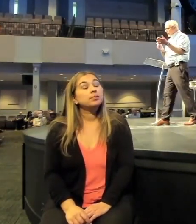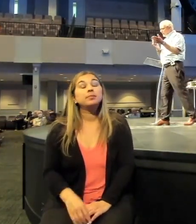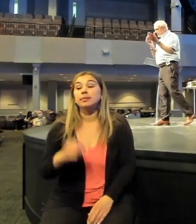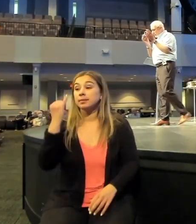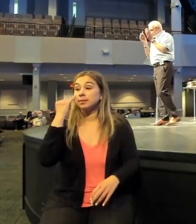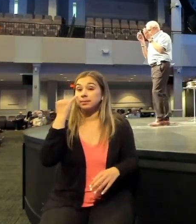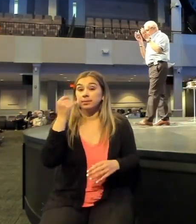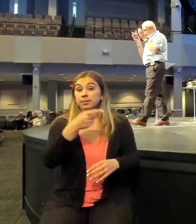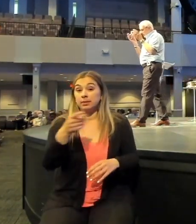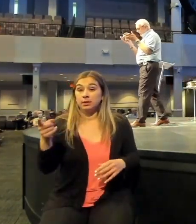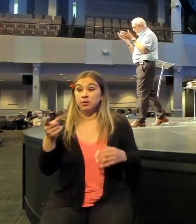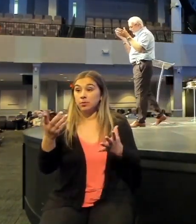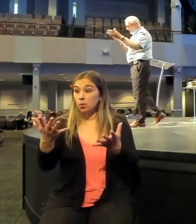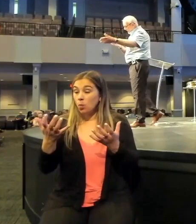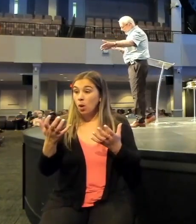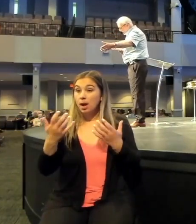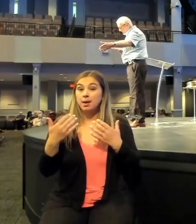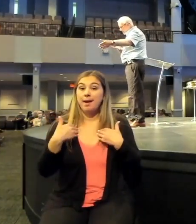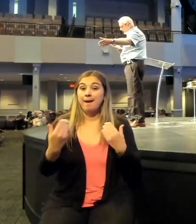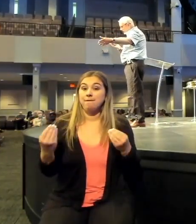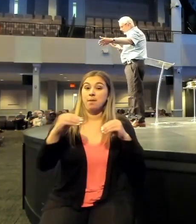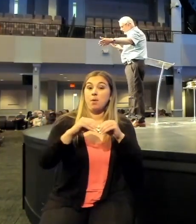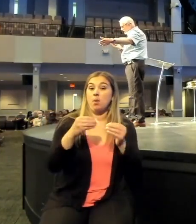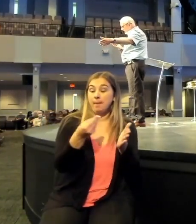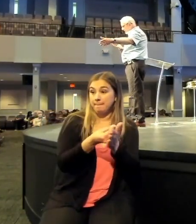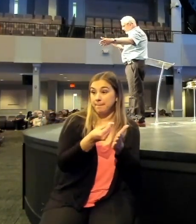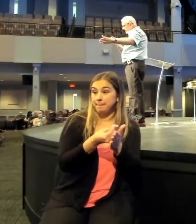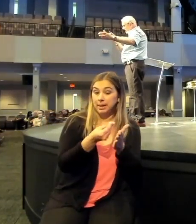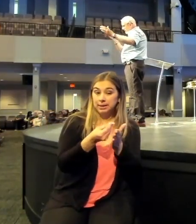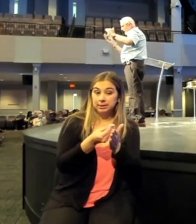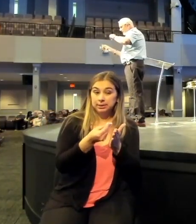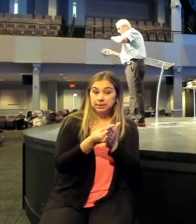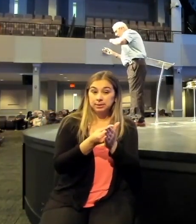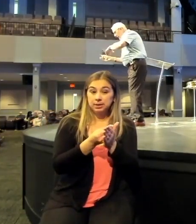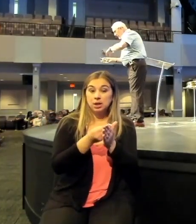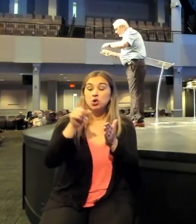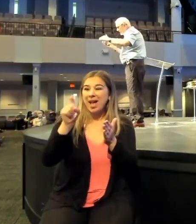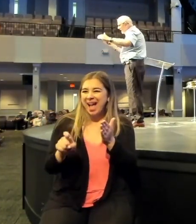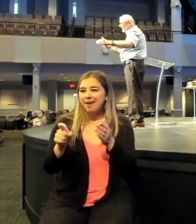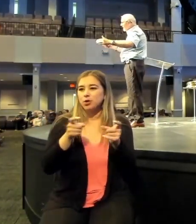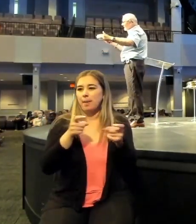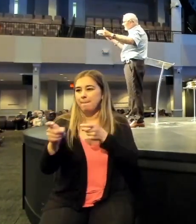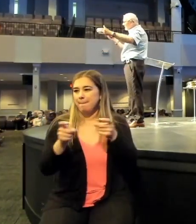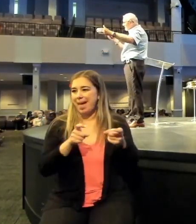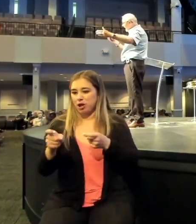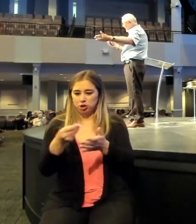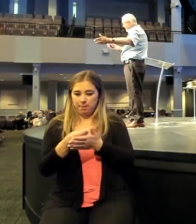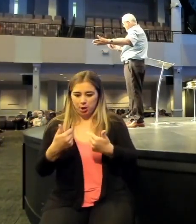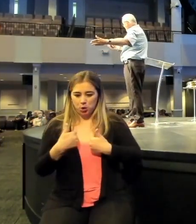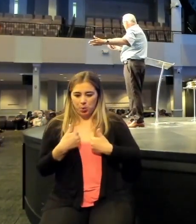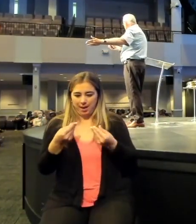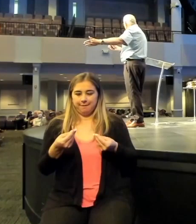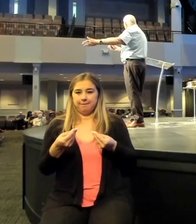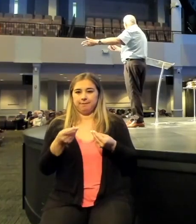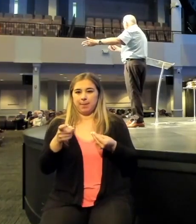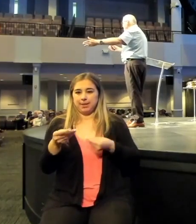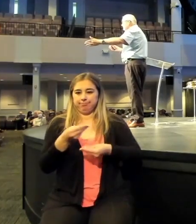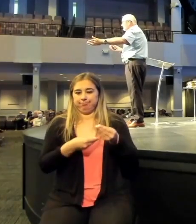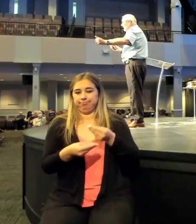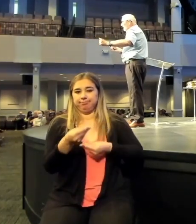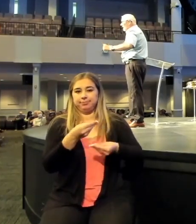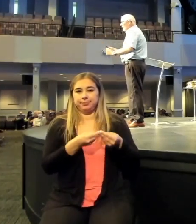If you want more money, you have to manage the money that you have, correct?